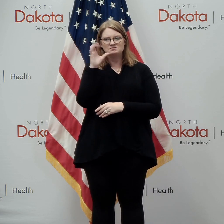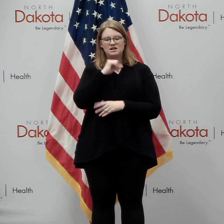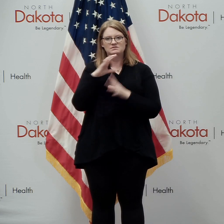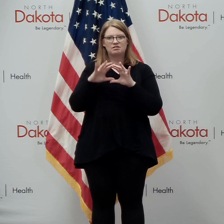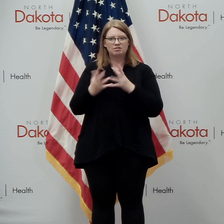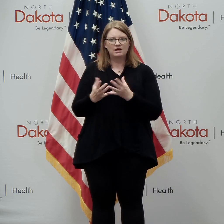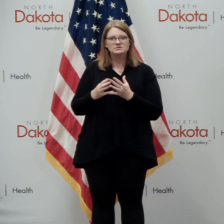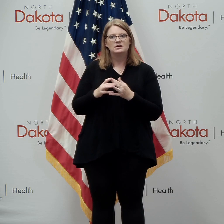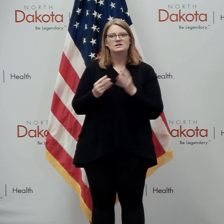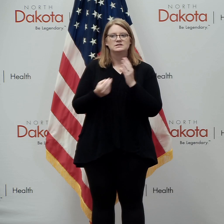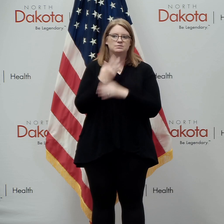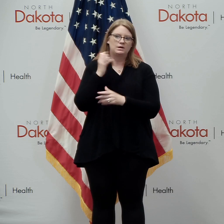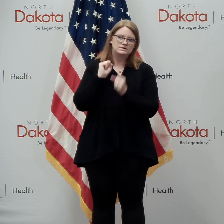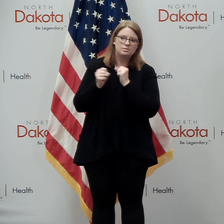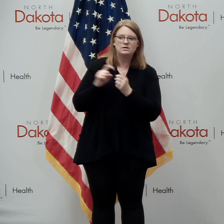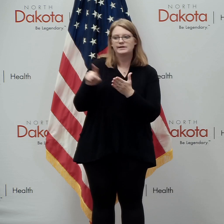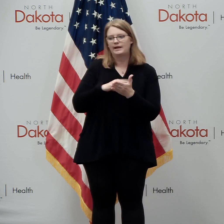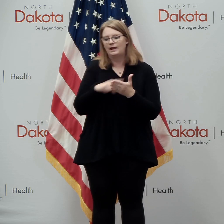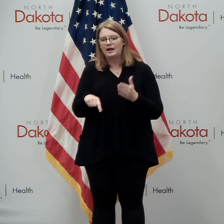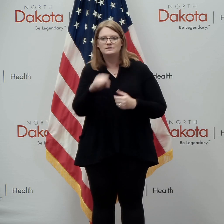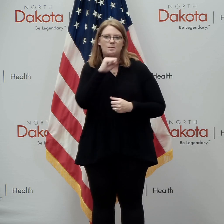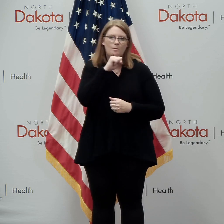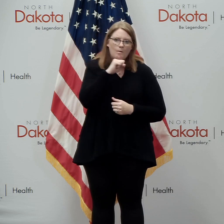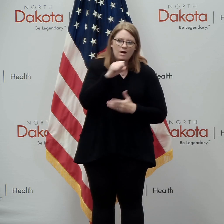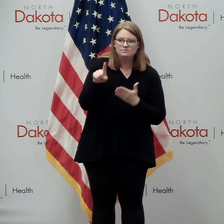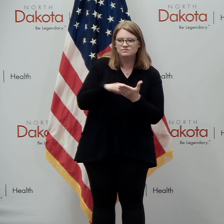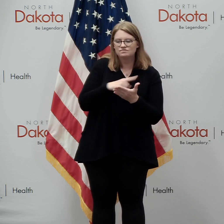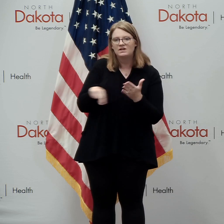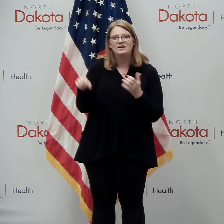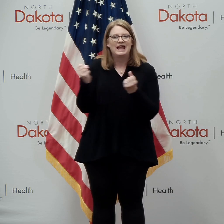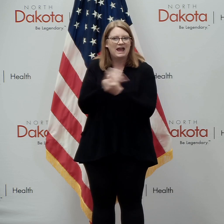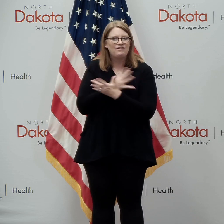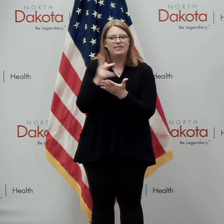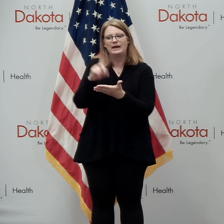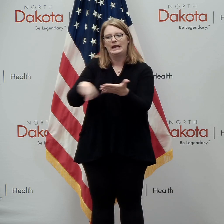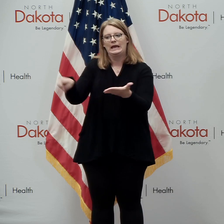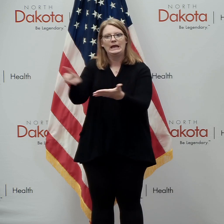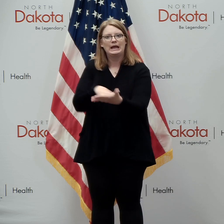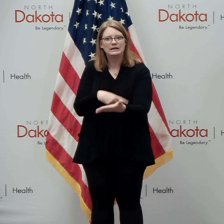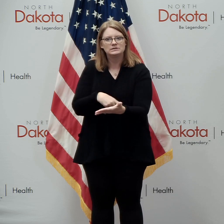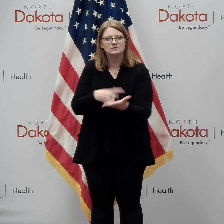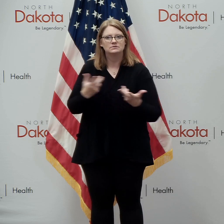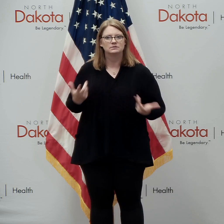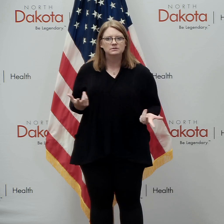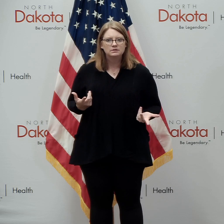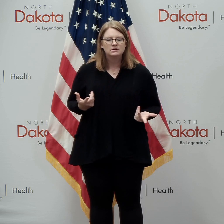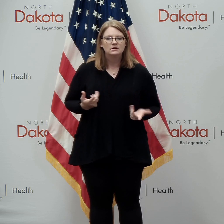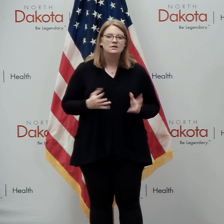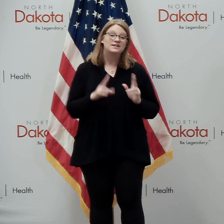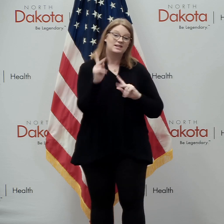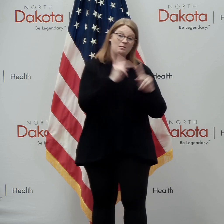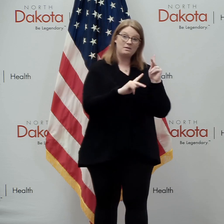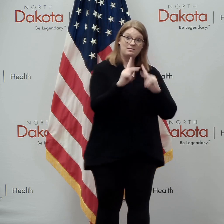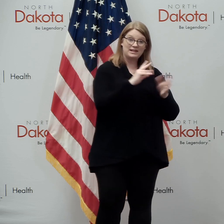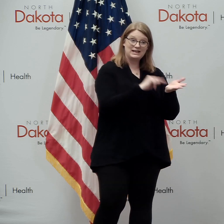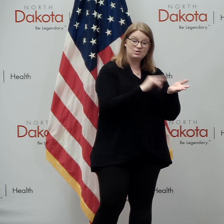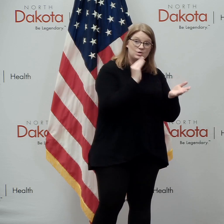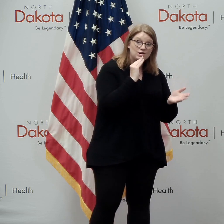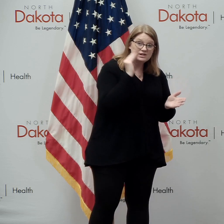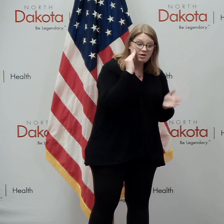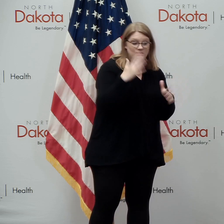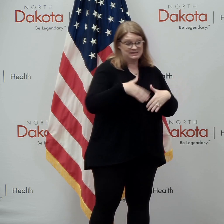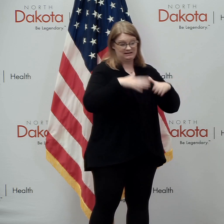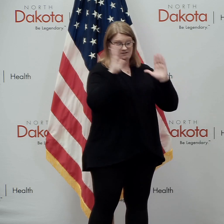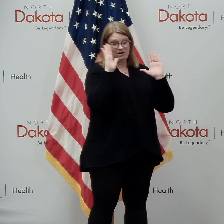We canceled spring sports. They missed proms. They missed graduations. Who else has given up a lot? Our residents in our long-term care